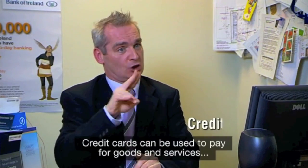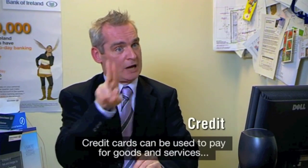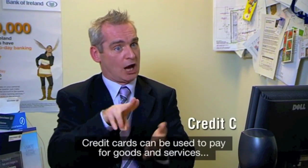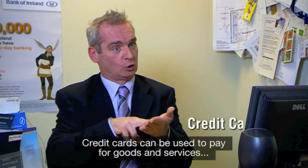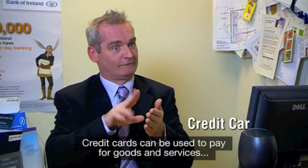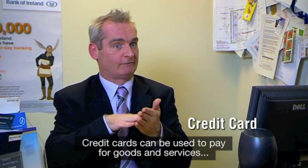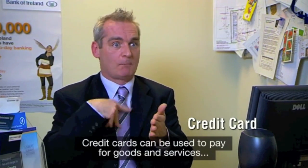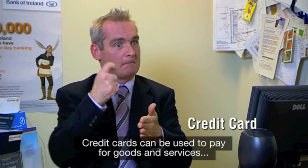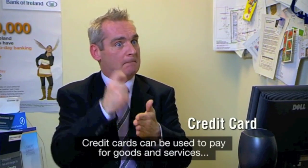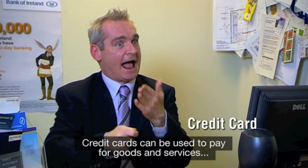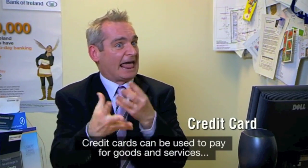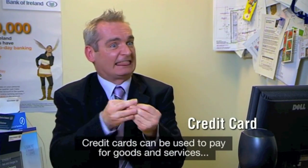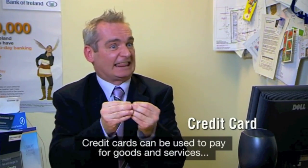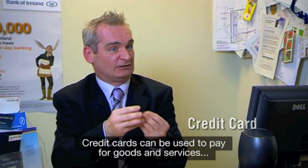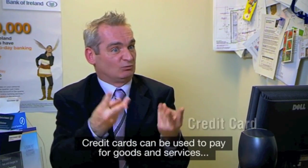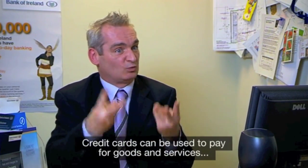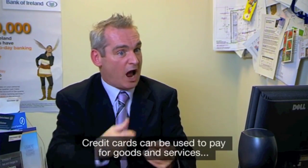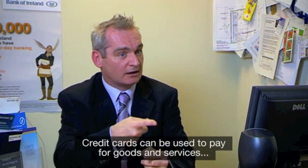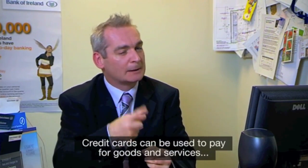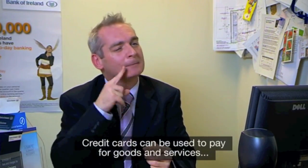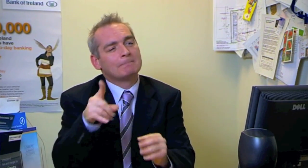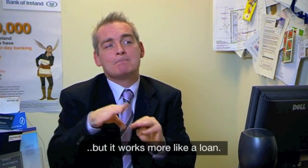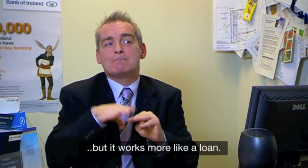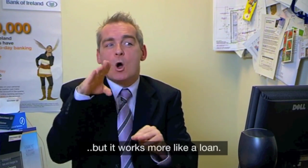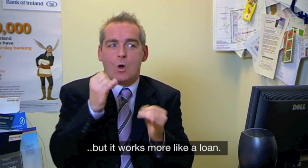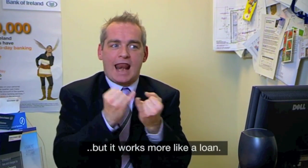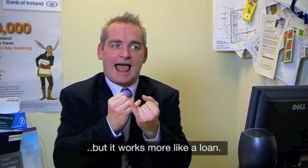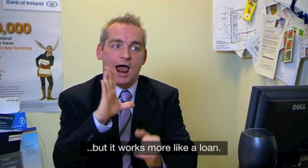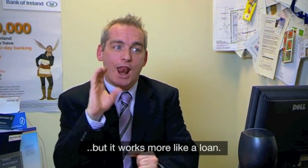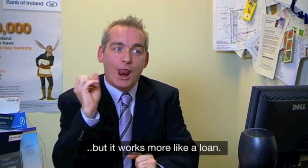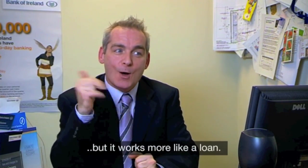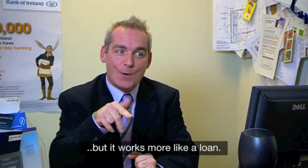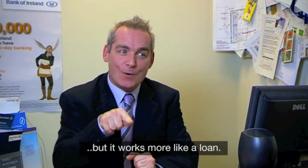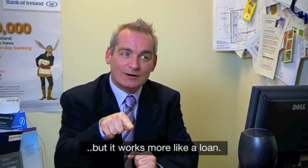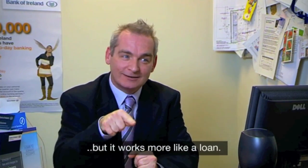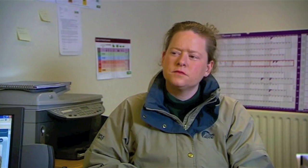Credit cards can be used to pay for goods and services, but it works more like a loan.